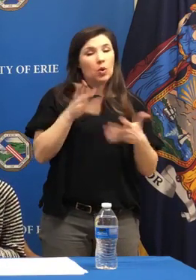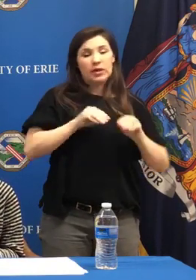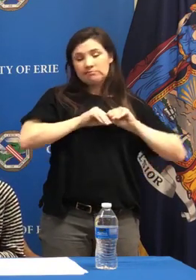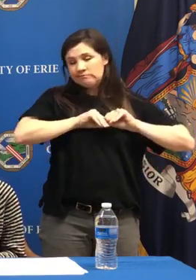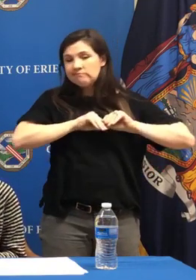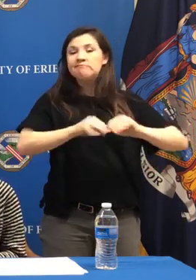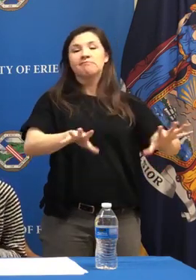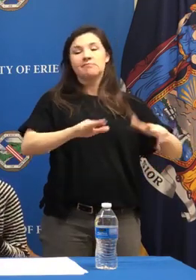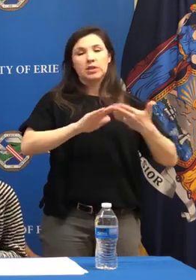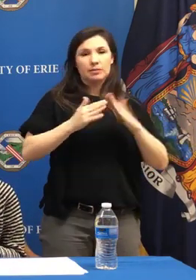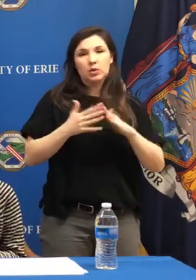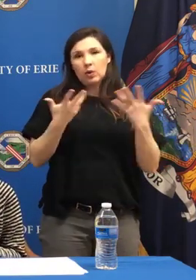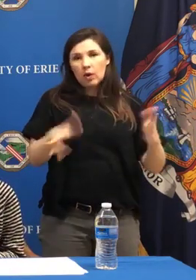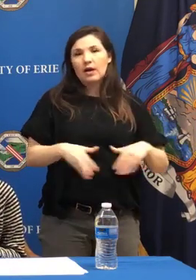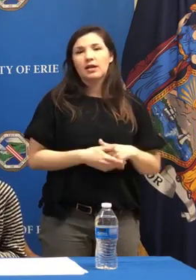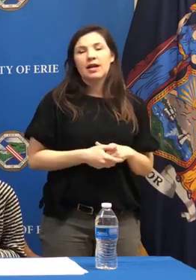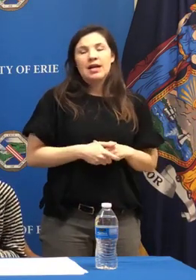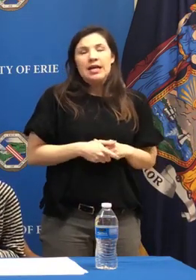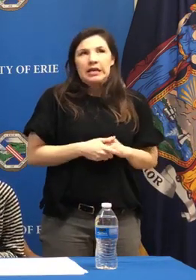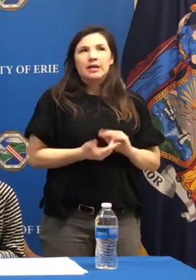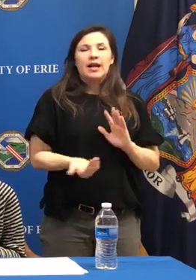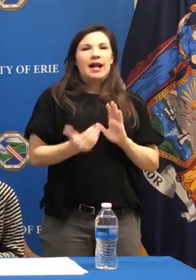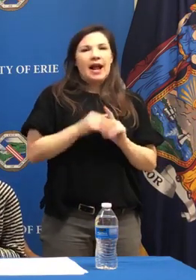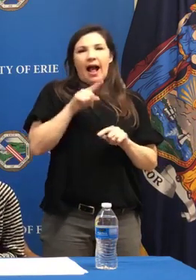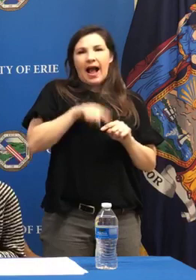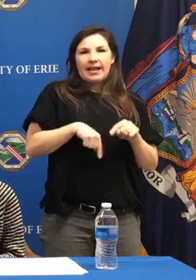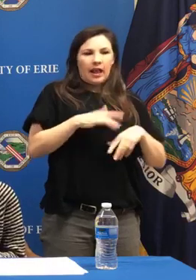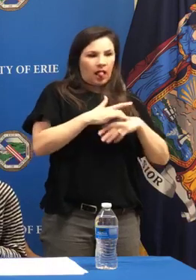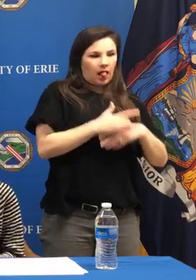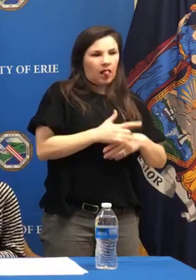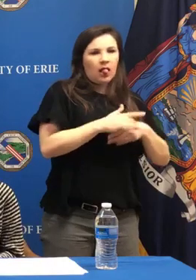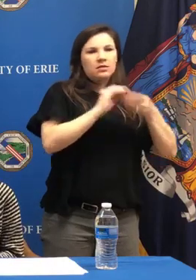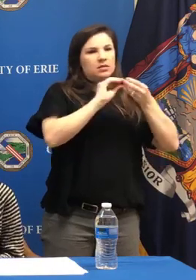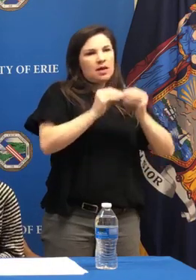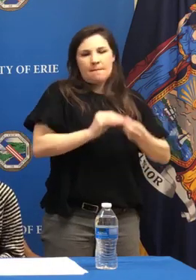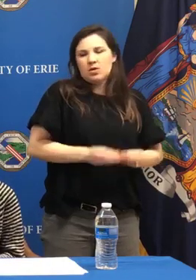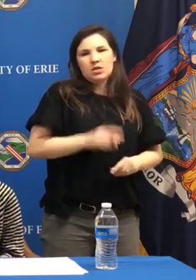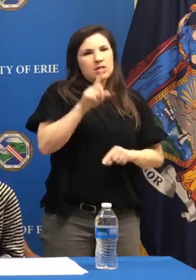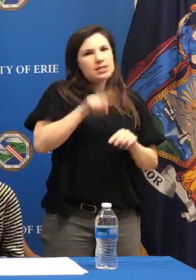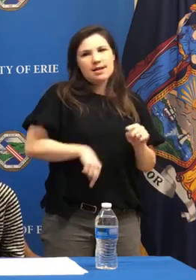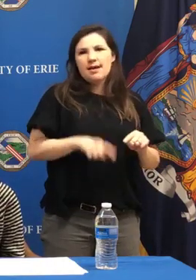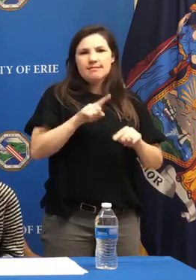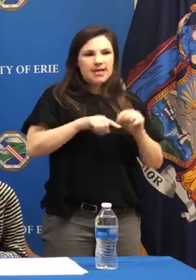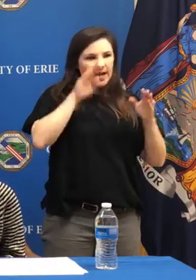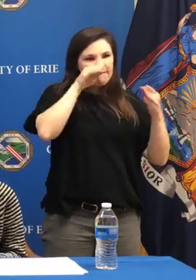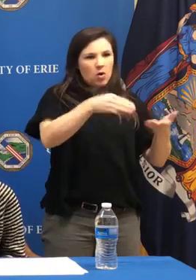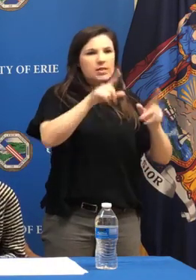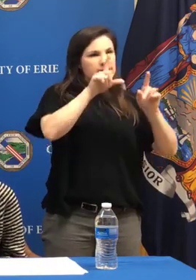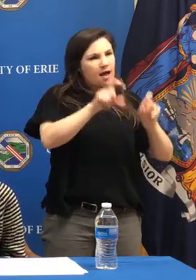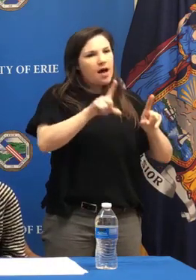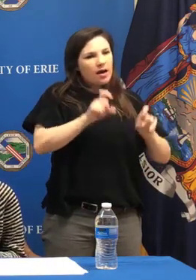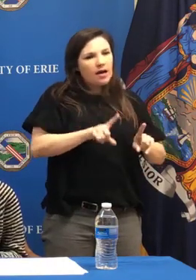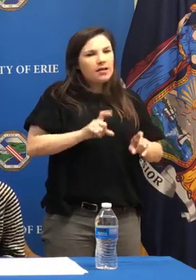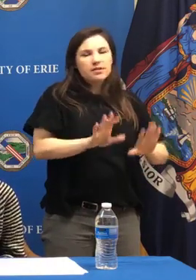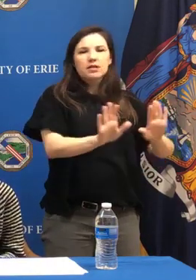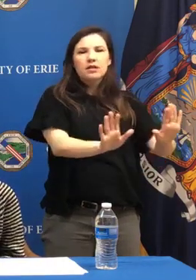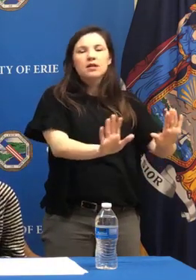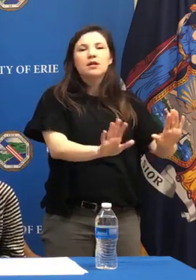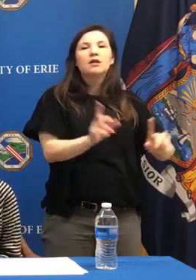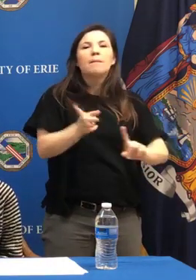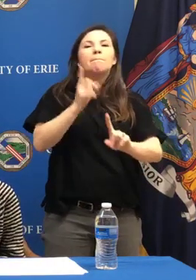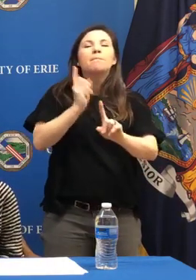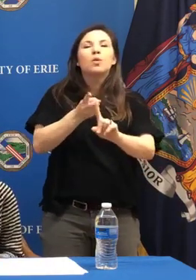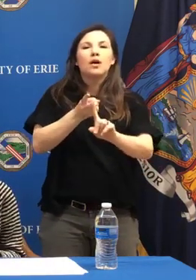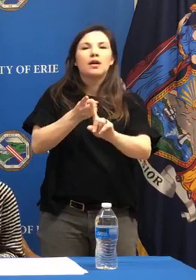And again, we can't just focus on the numbers, and we just can't focus on the testing. We have to focus on what we